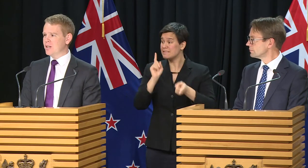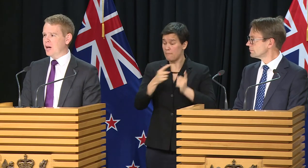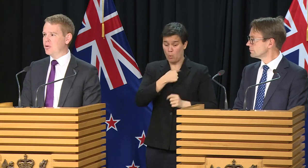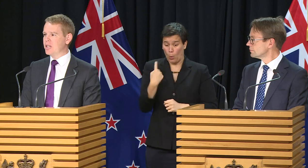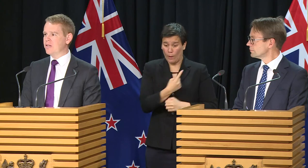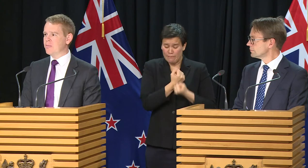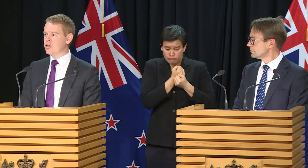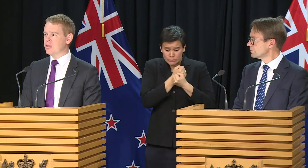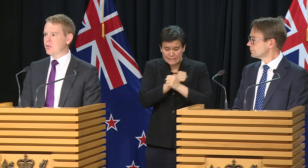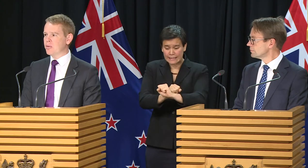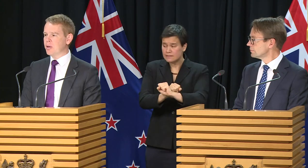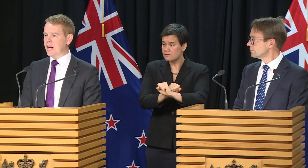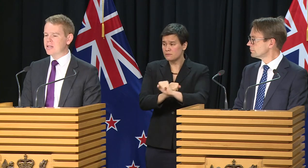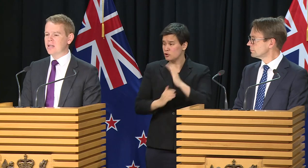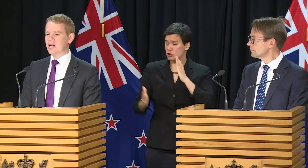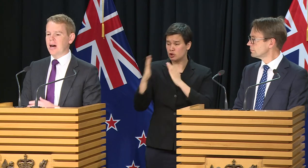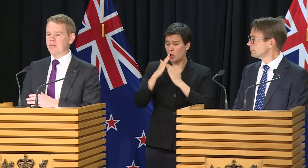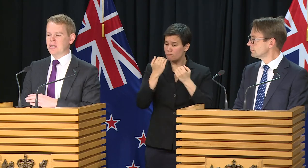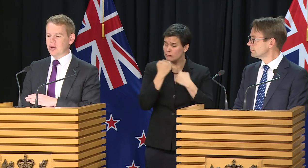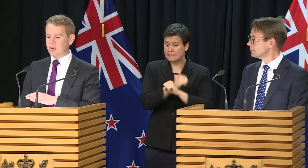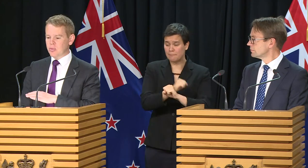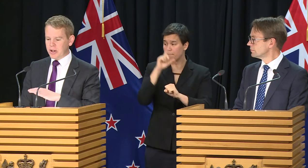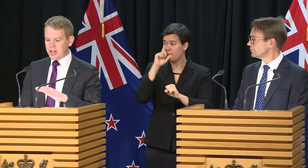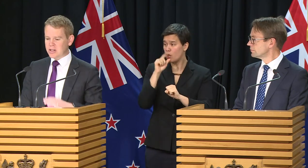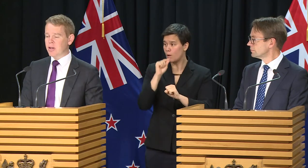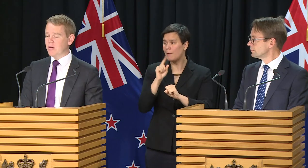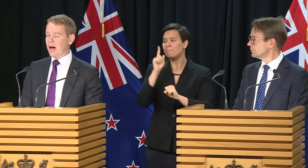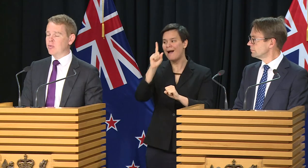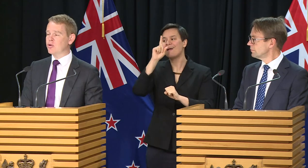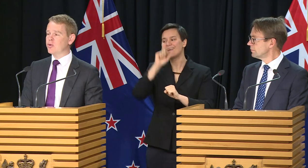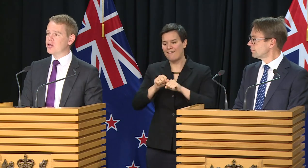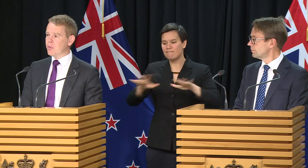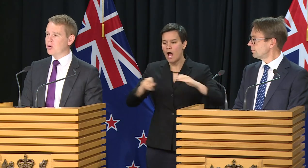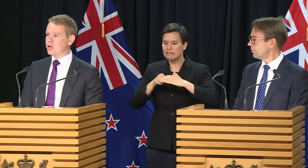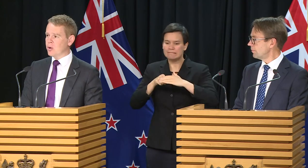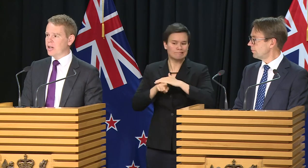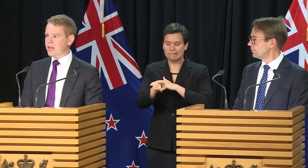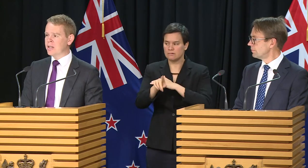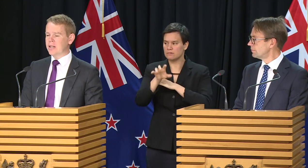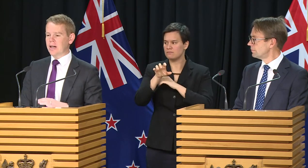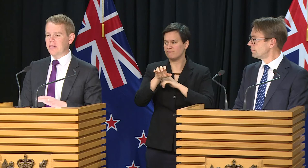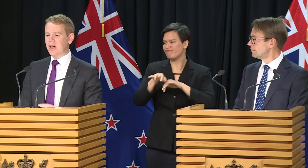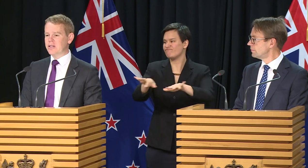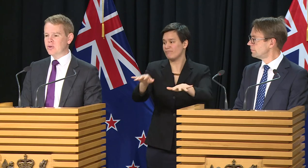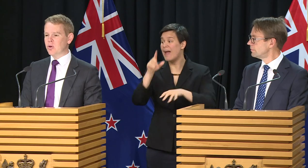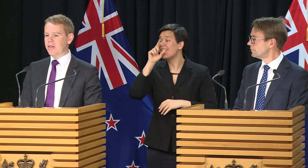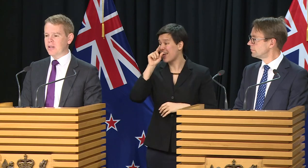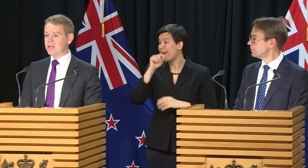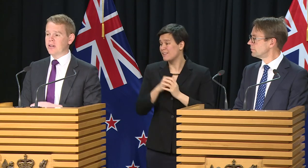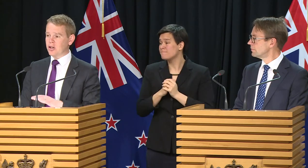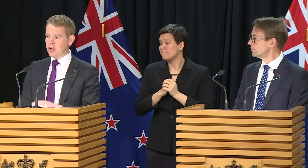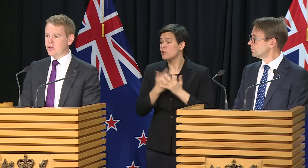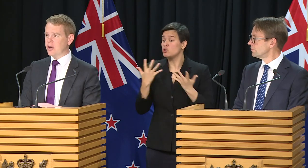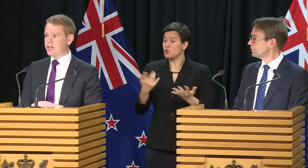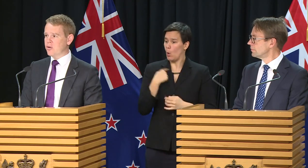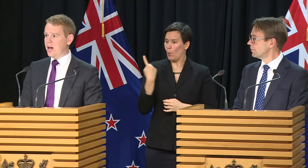best protective measures put in place. And so we need to be able to respond quickly. And that is why